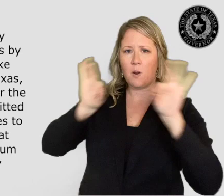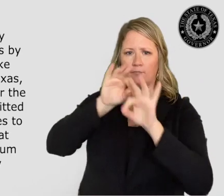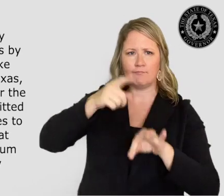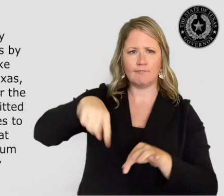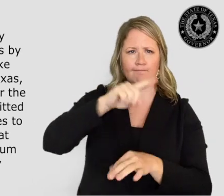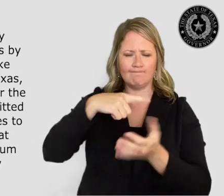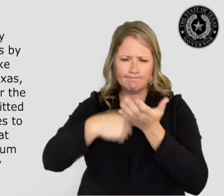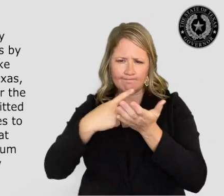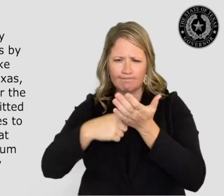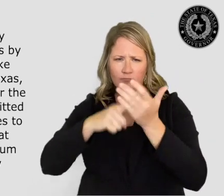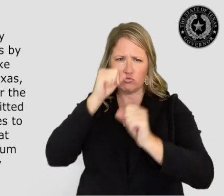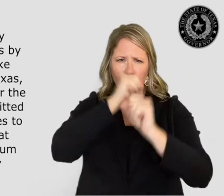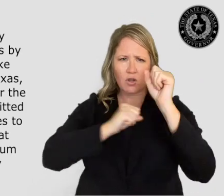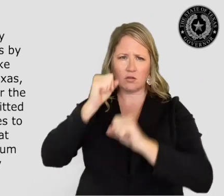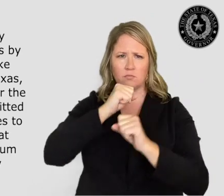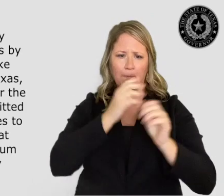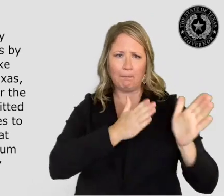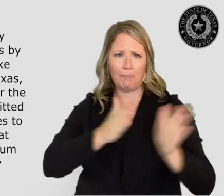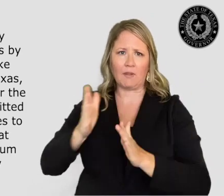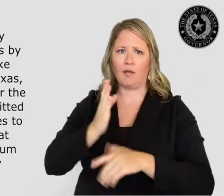standards.